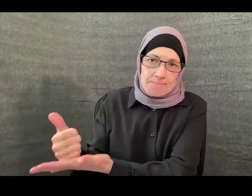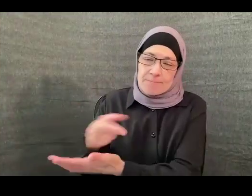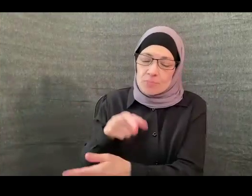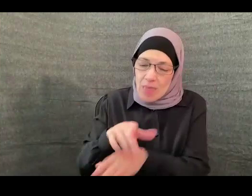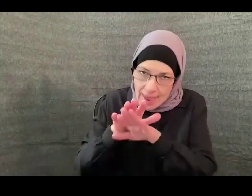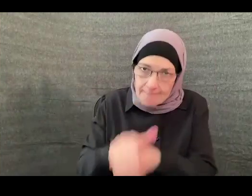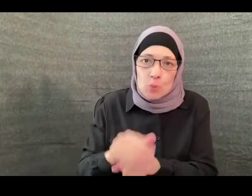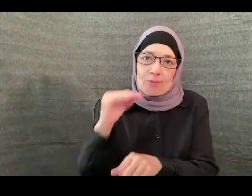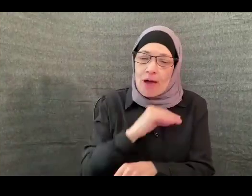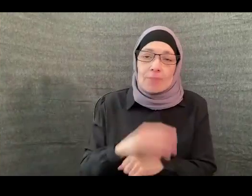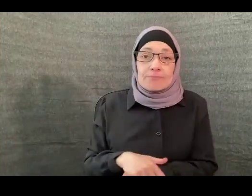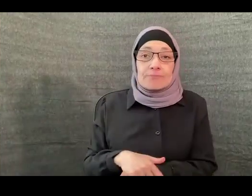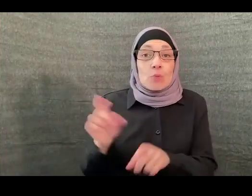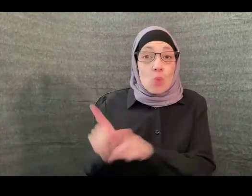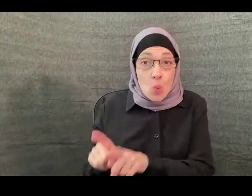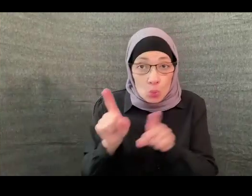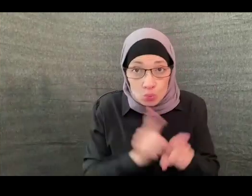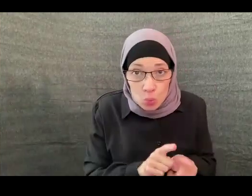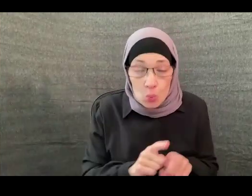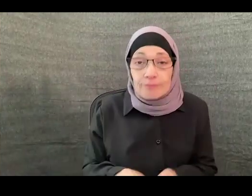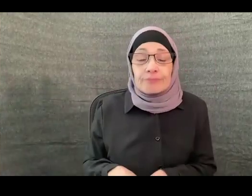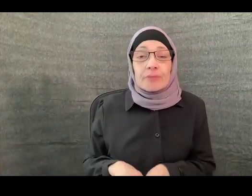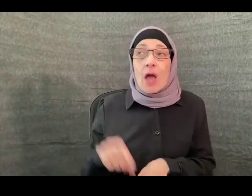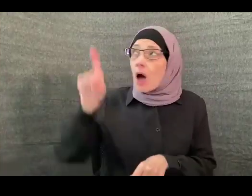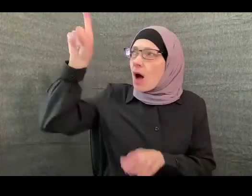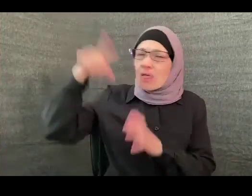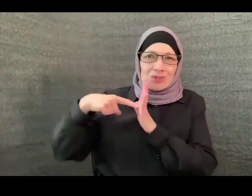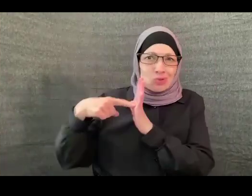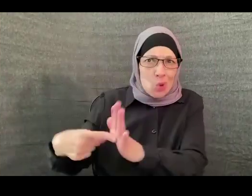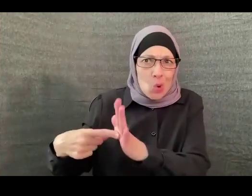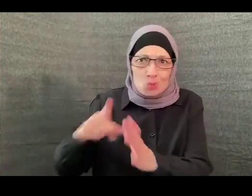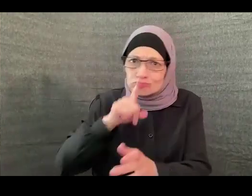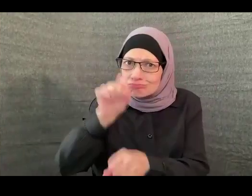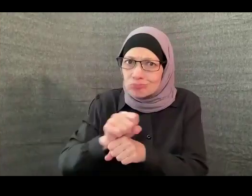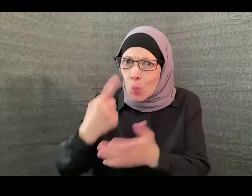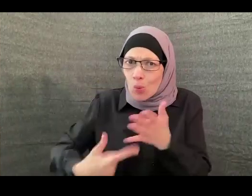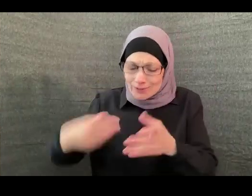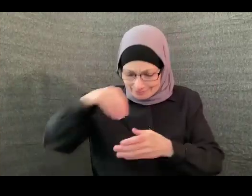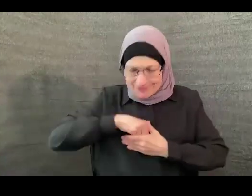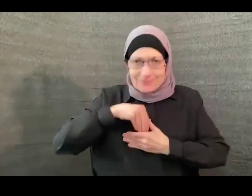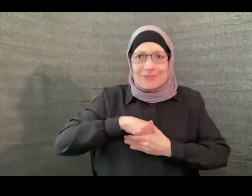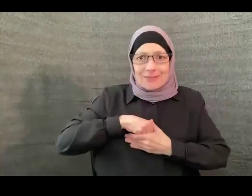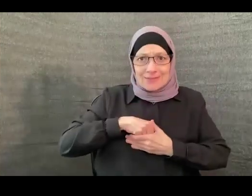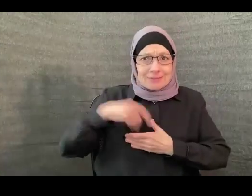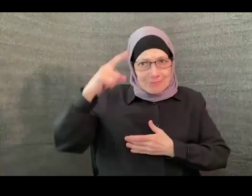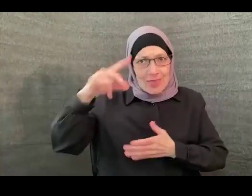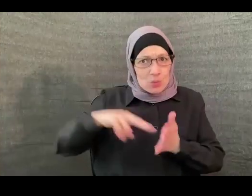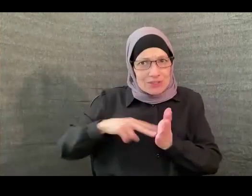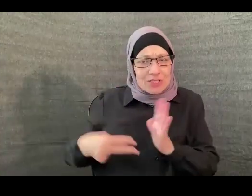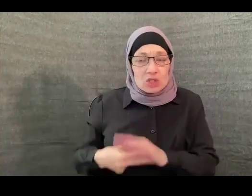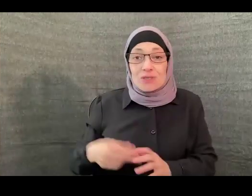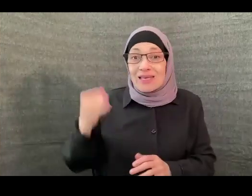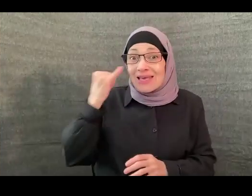Furthermore, Allah exposes their inner intention. And if they show or